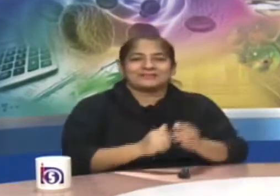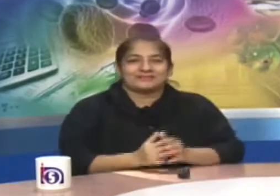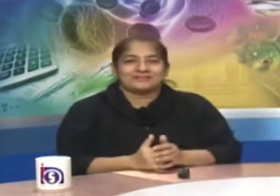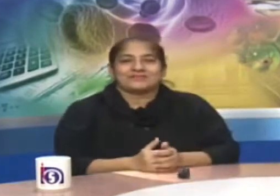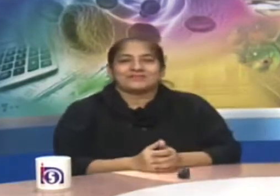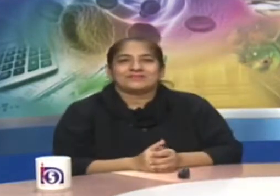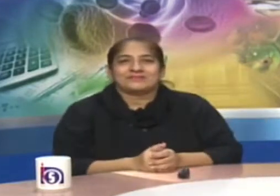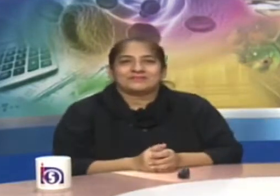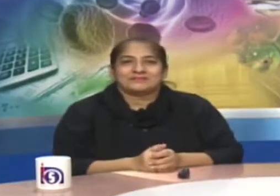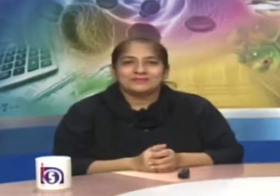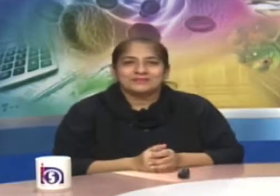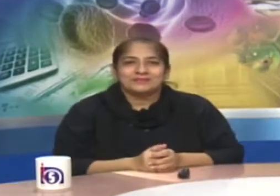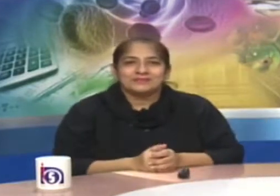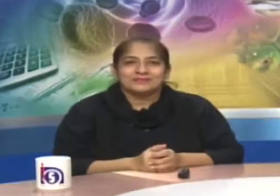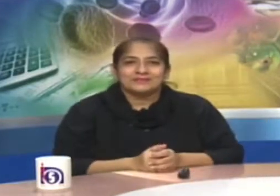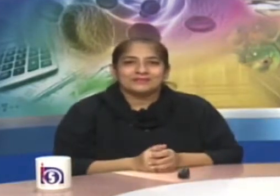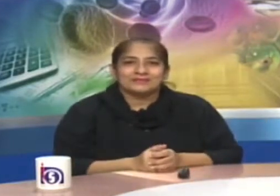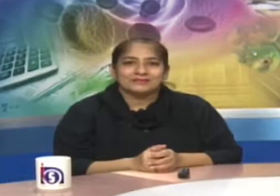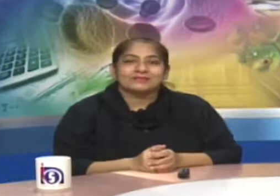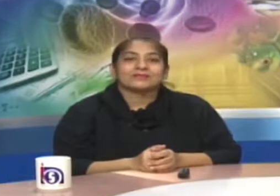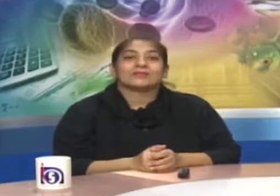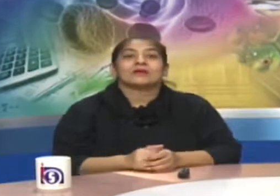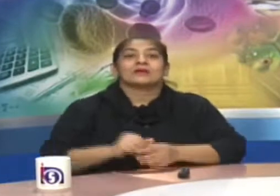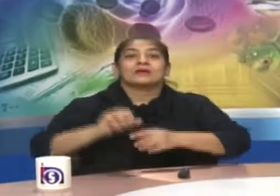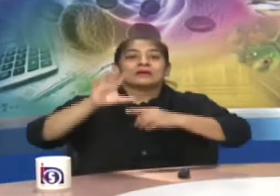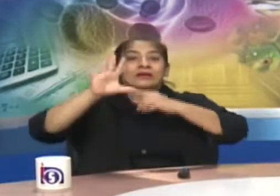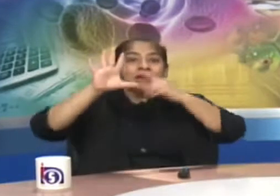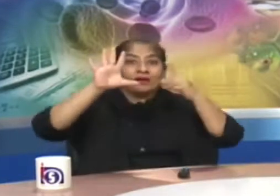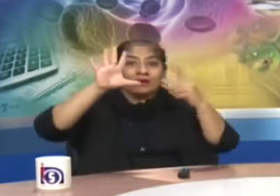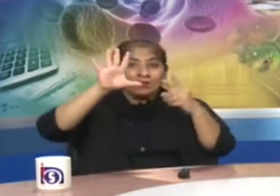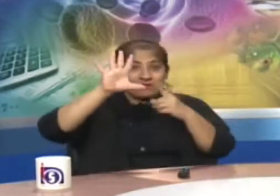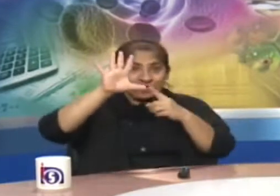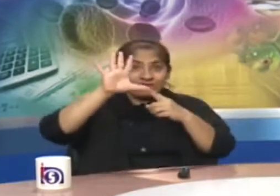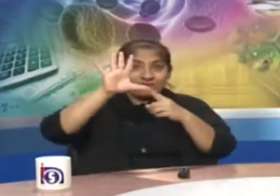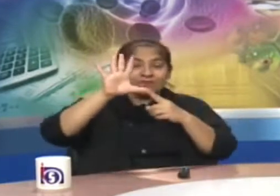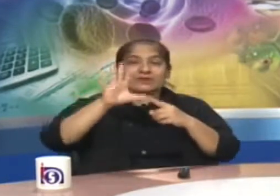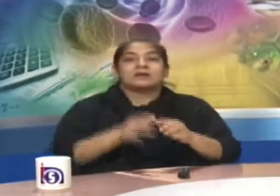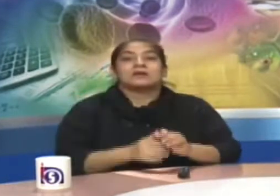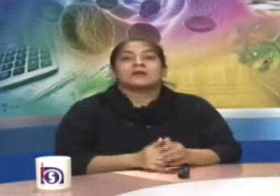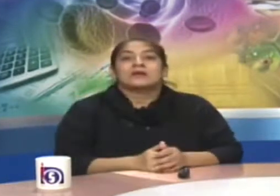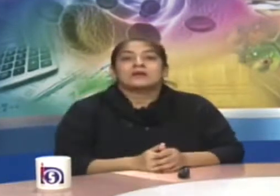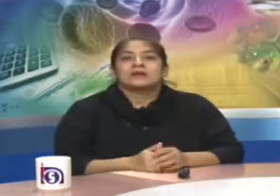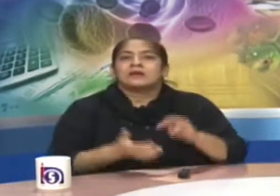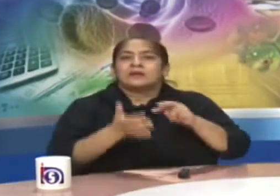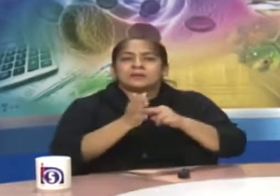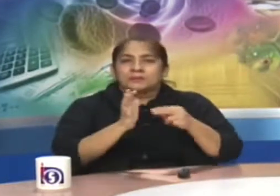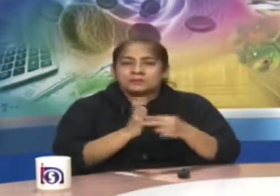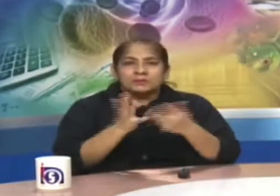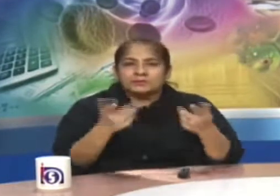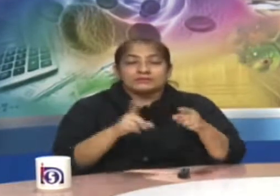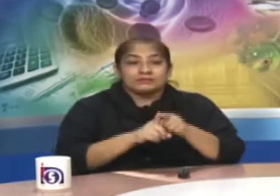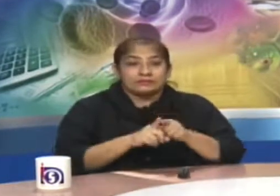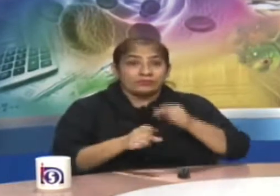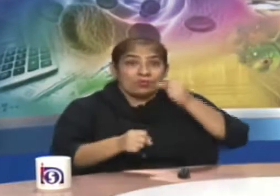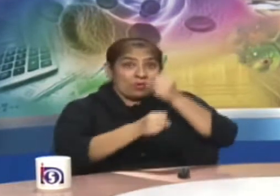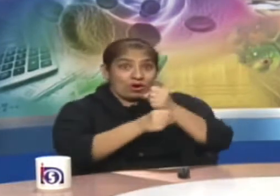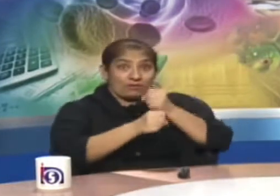according to the ups and downs. So it is an advantage. The fifth point,